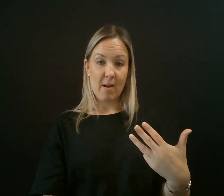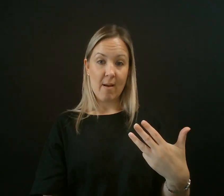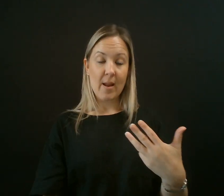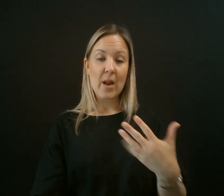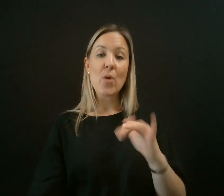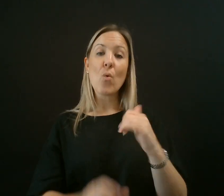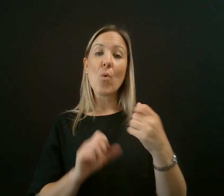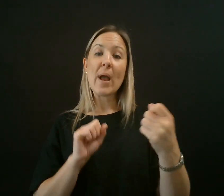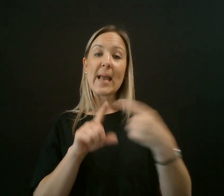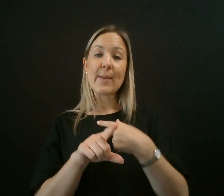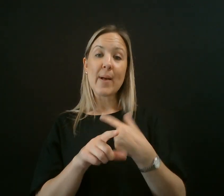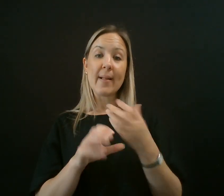email